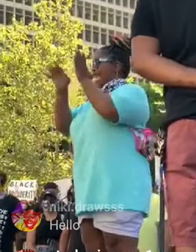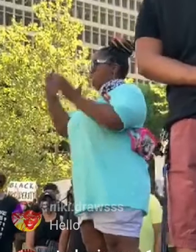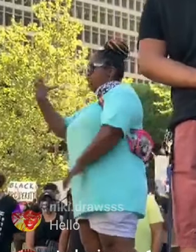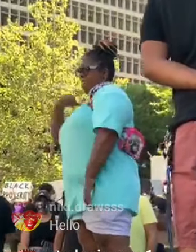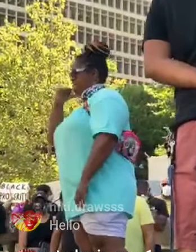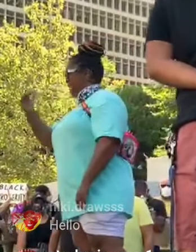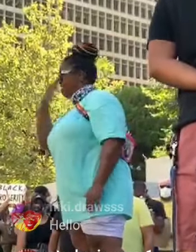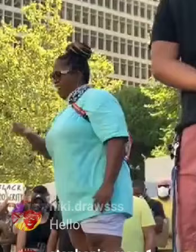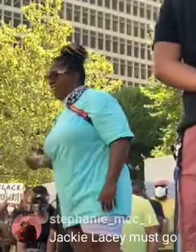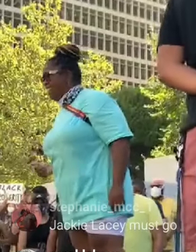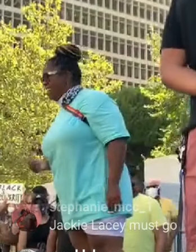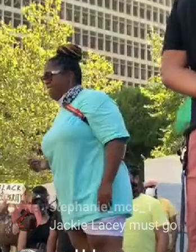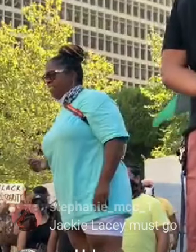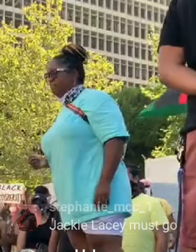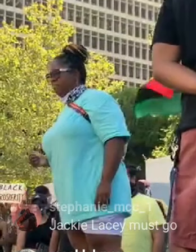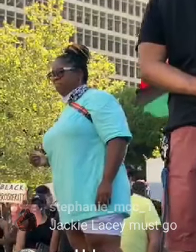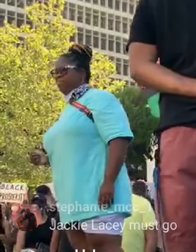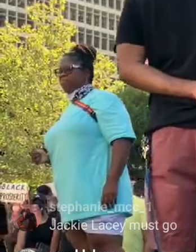Killing cops ain't funny!